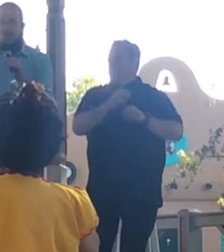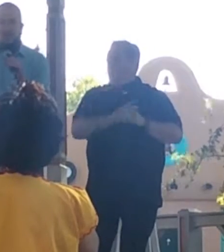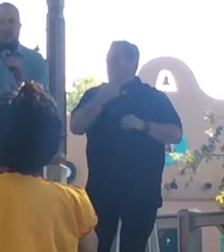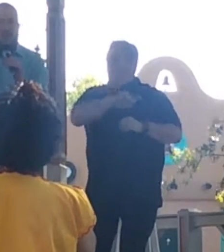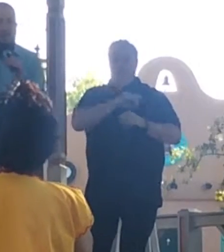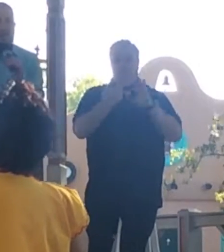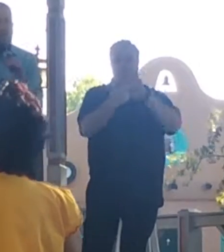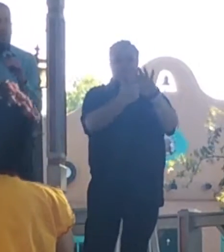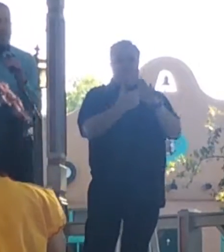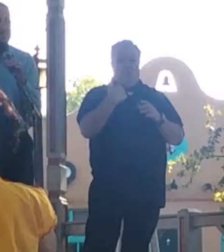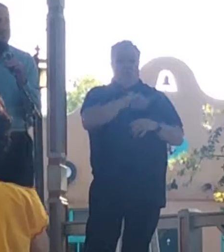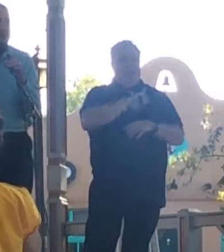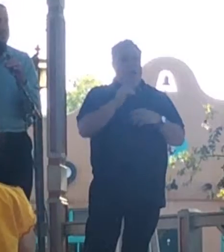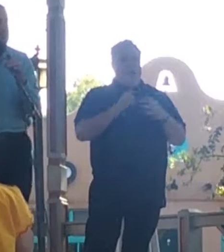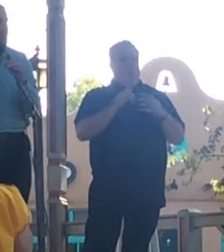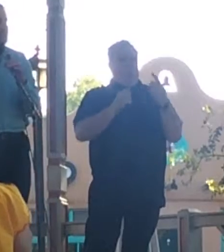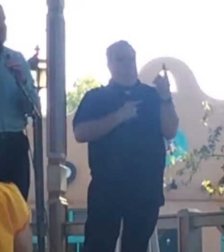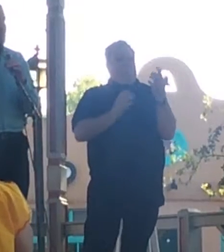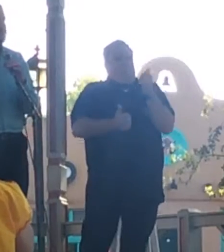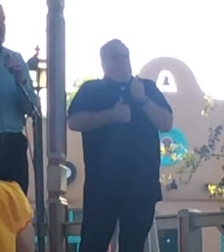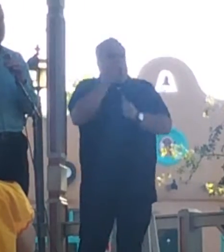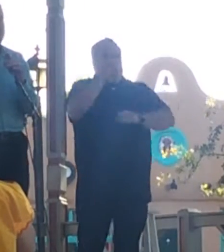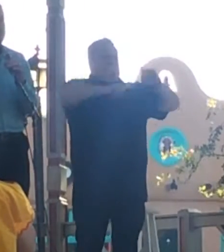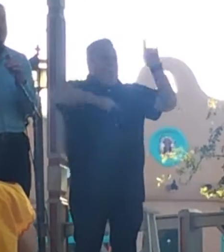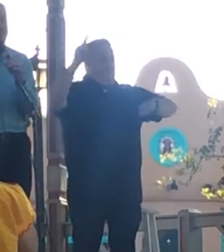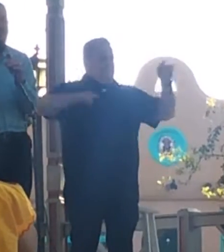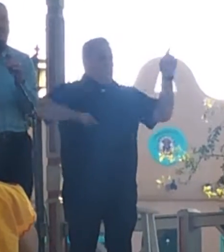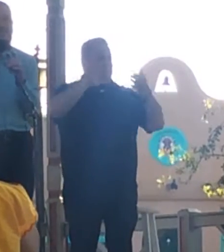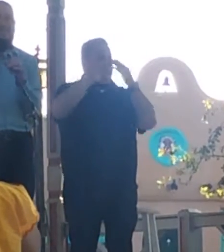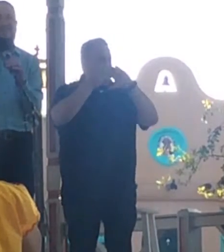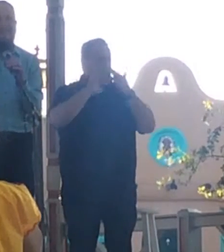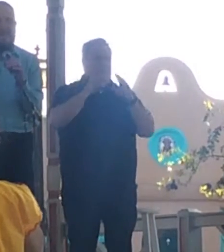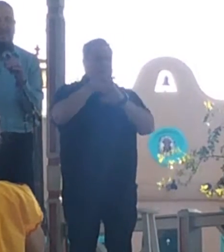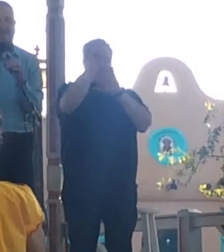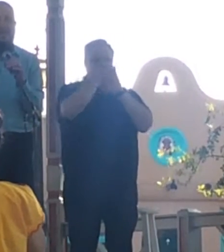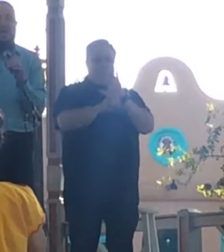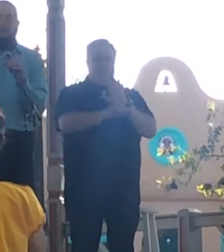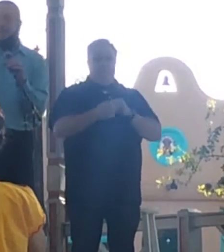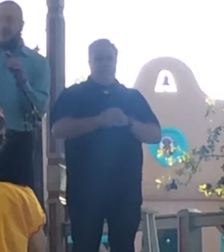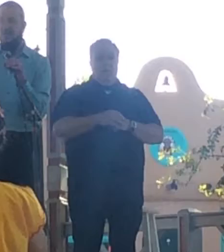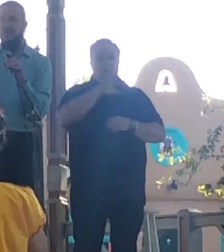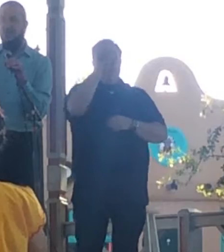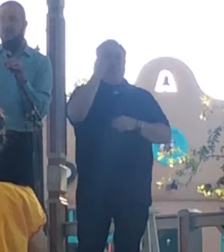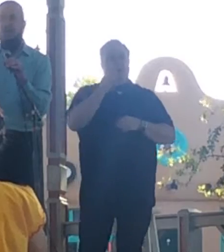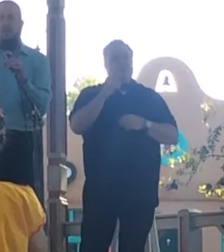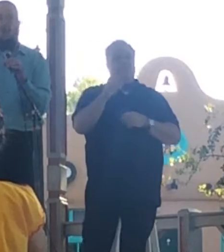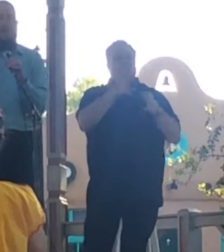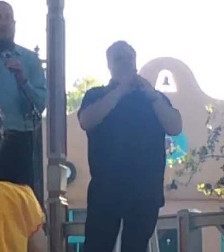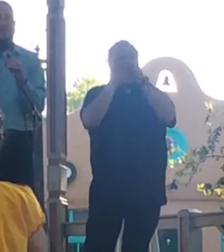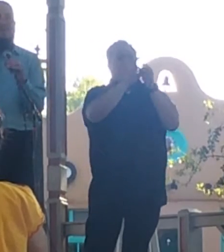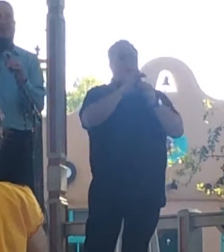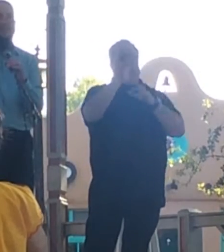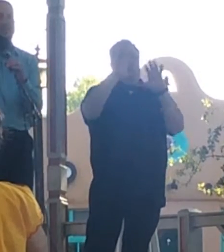We represent, we are one of the most diverse communities in the state because of the United